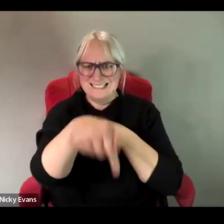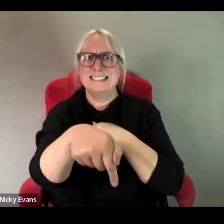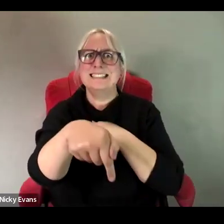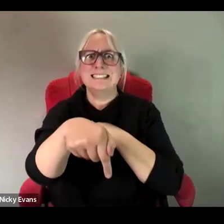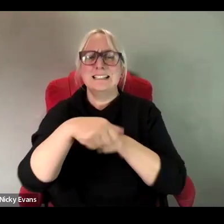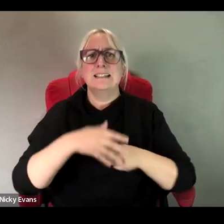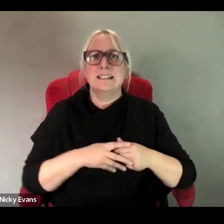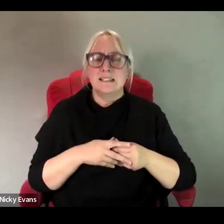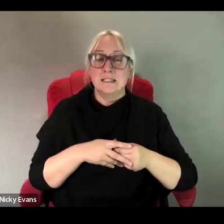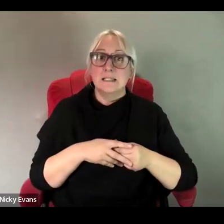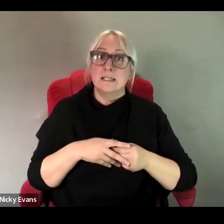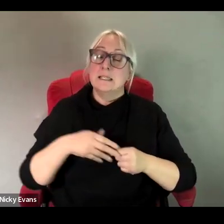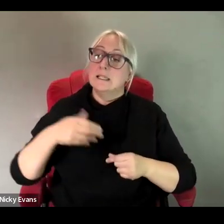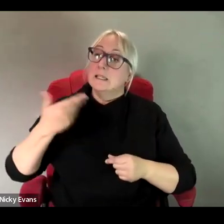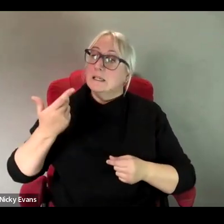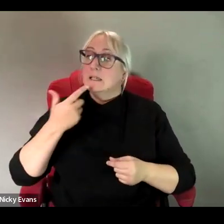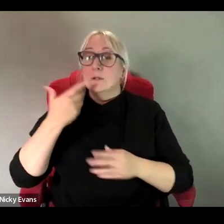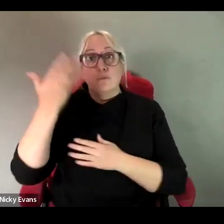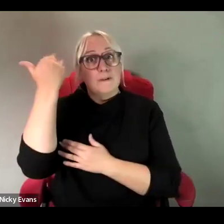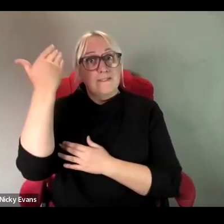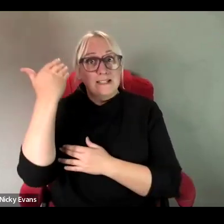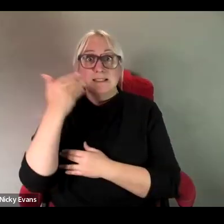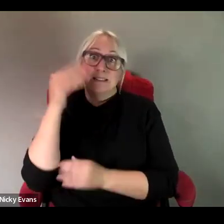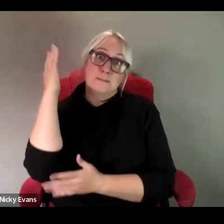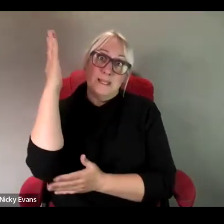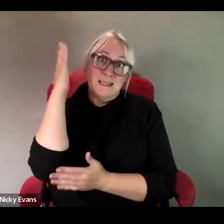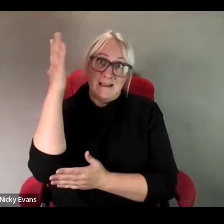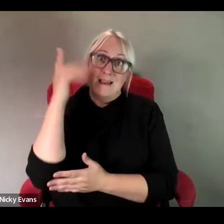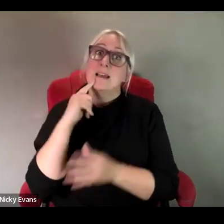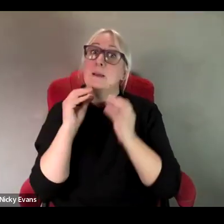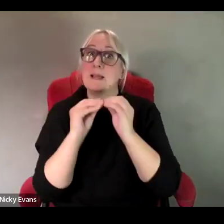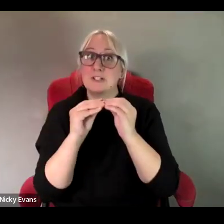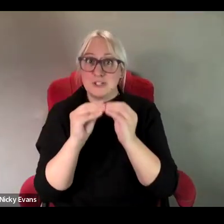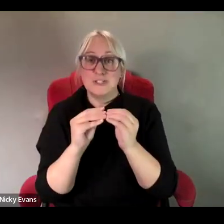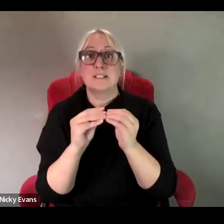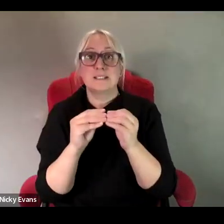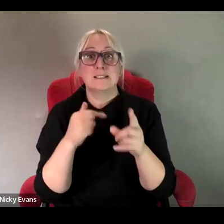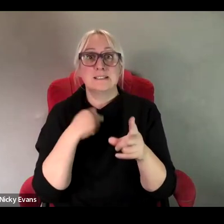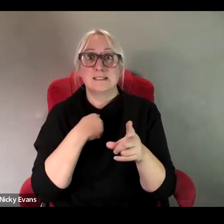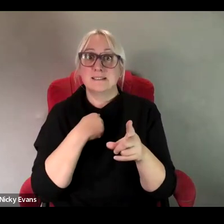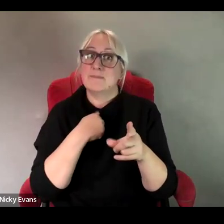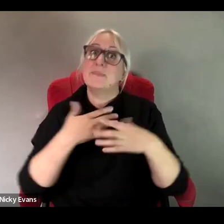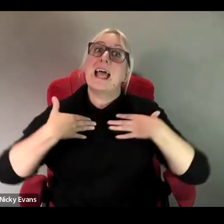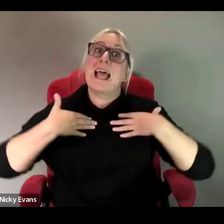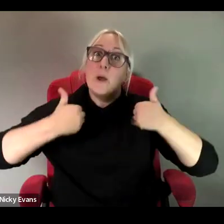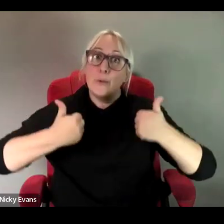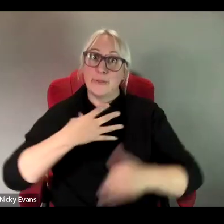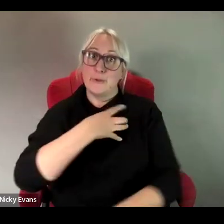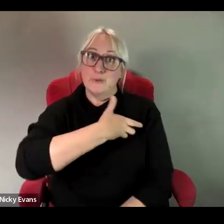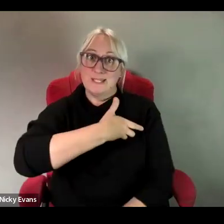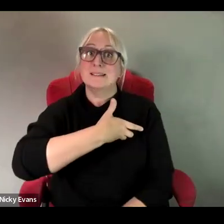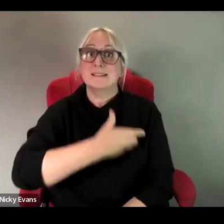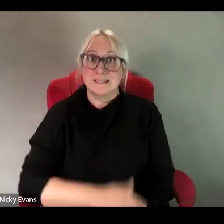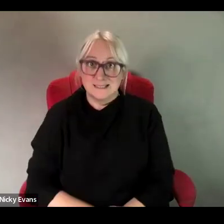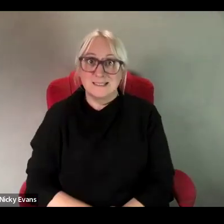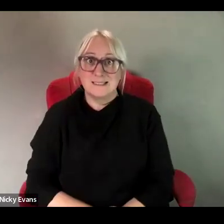campaigns, this previous speaker has just mentioned what I was going to say because nobody else has said it, is the health unions.